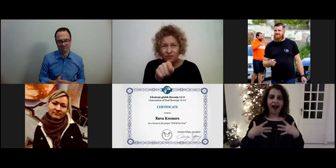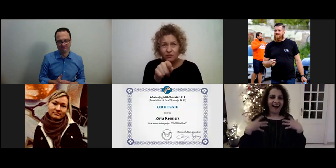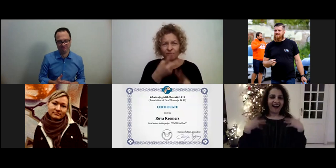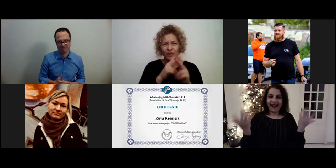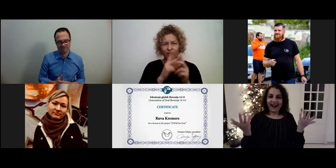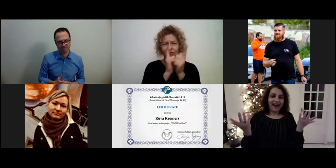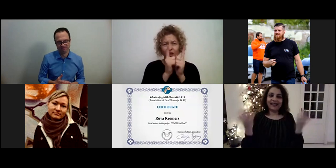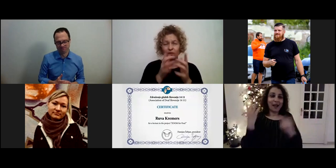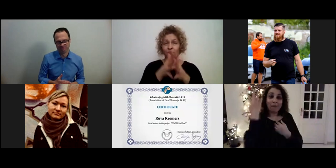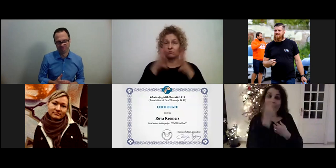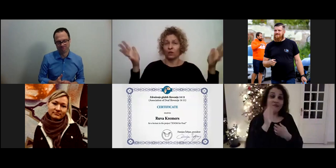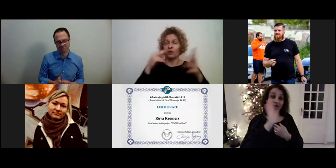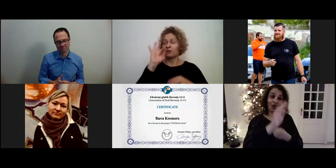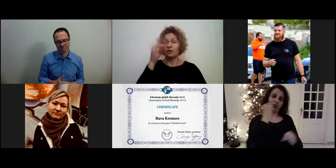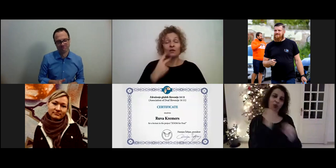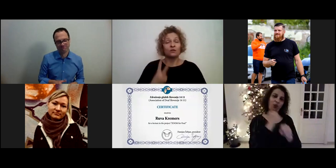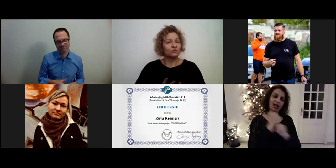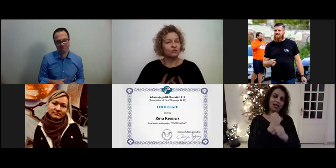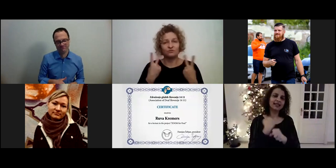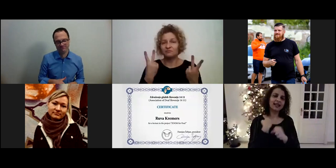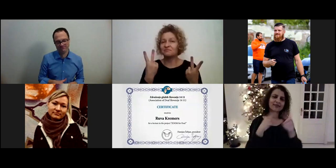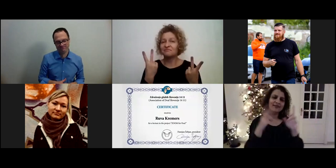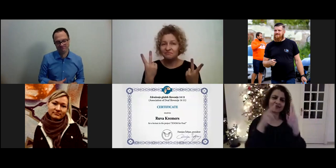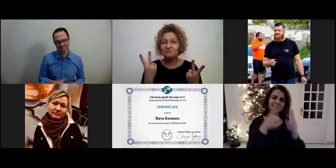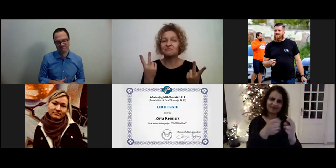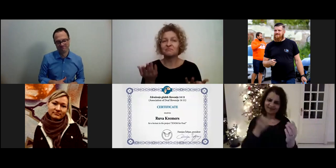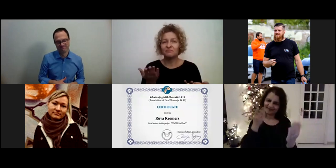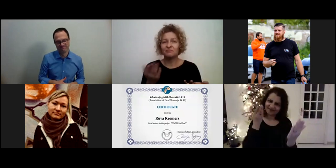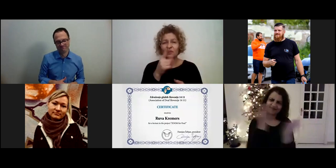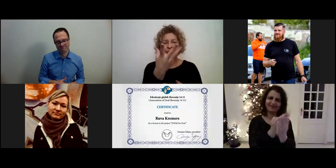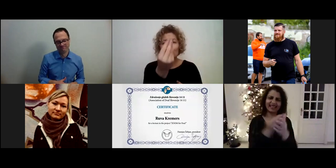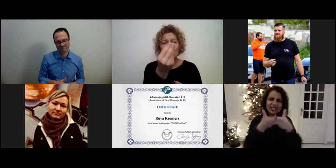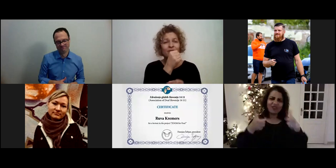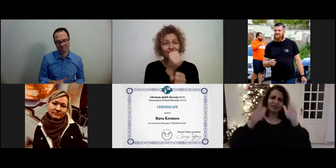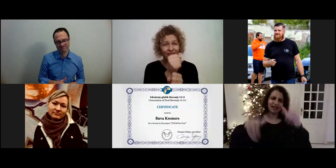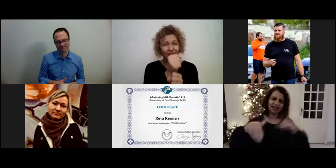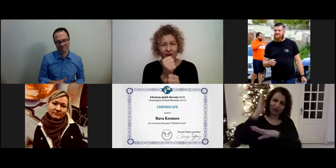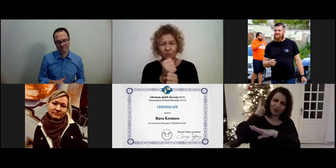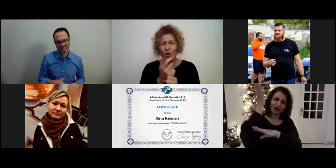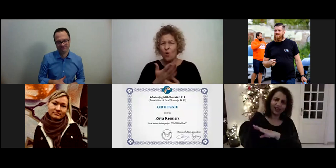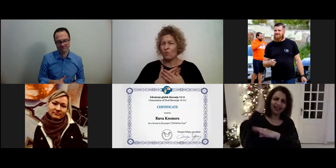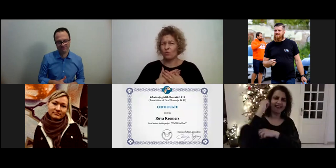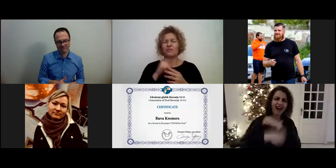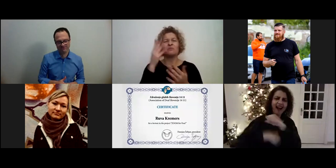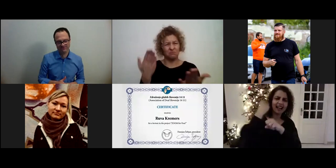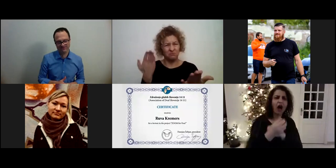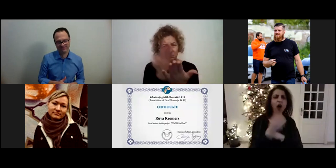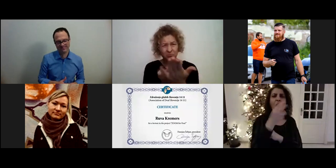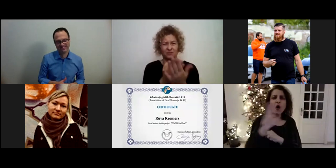nothing like this in the world. So I'm very, very inspired. Beautiful work. Keep on